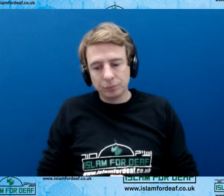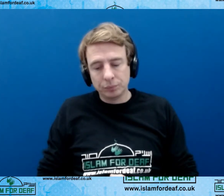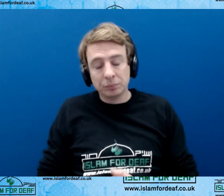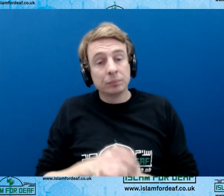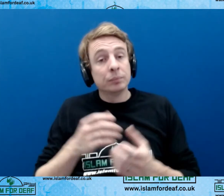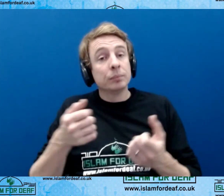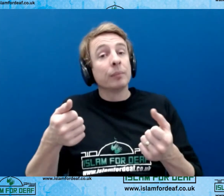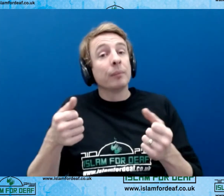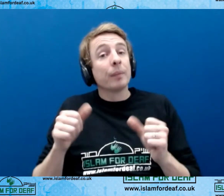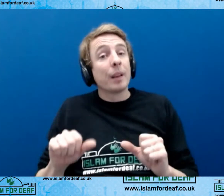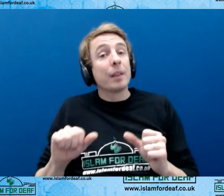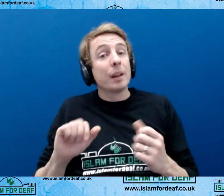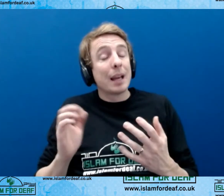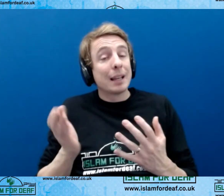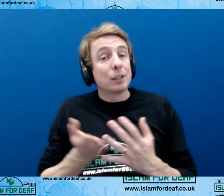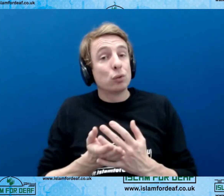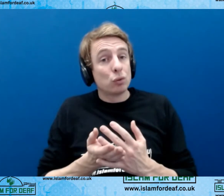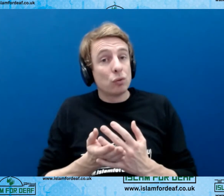slanderer.